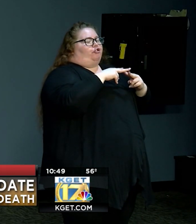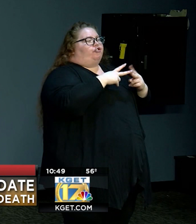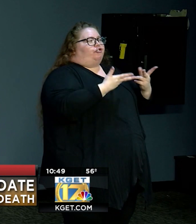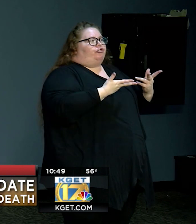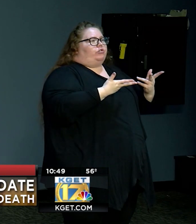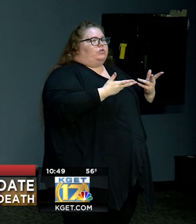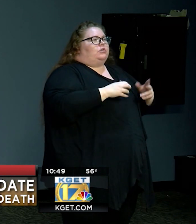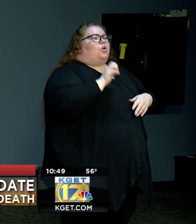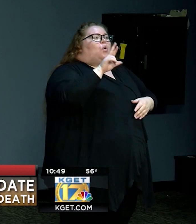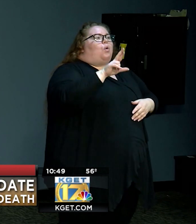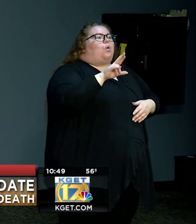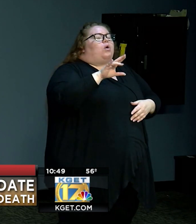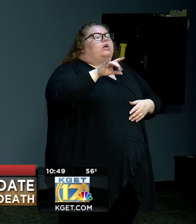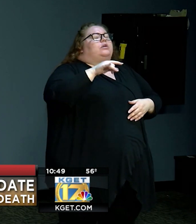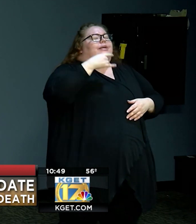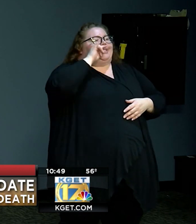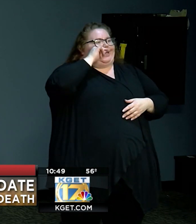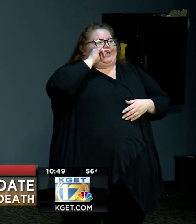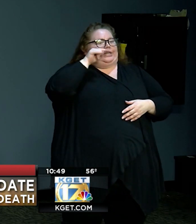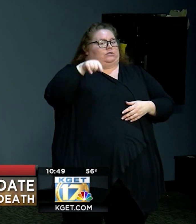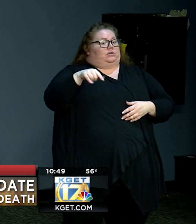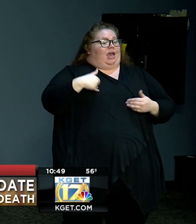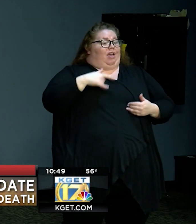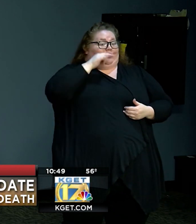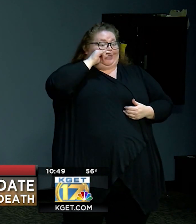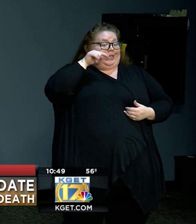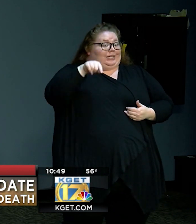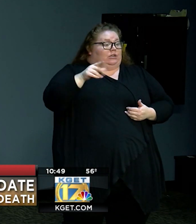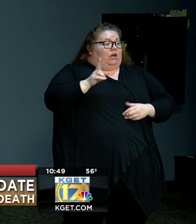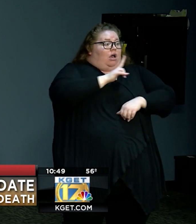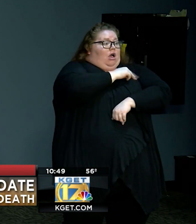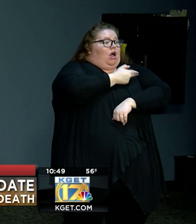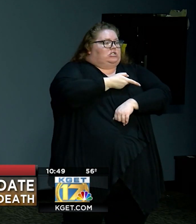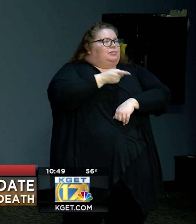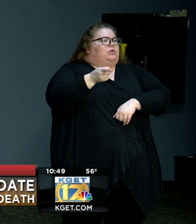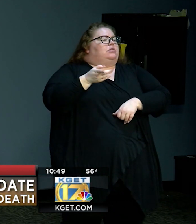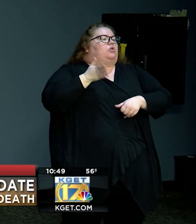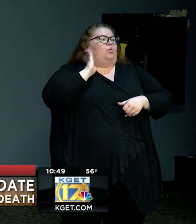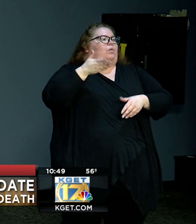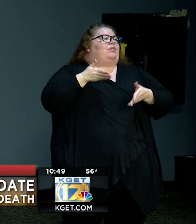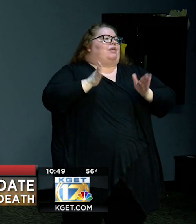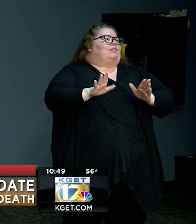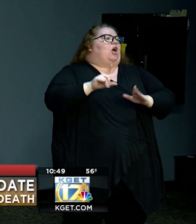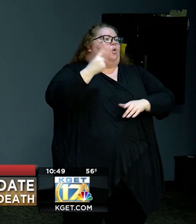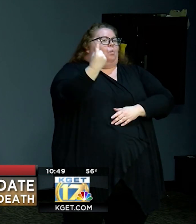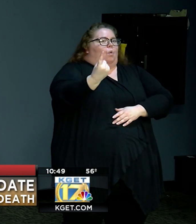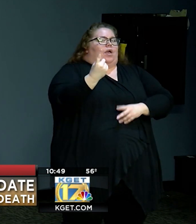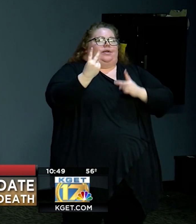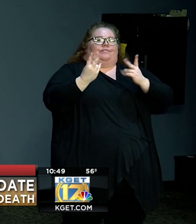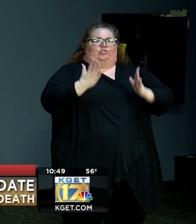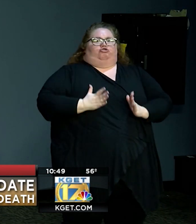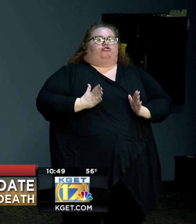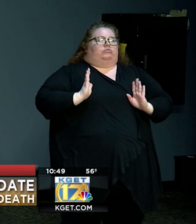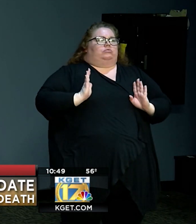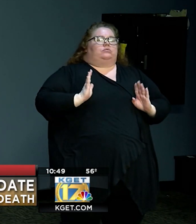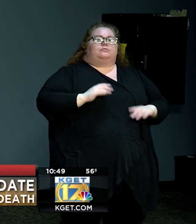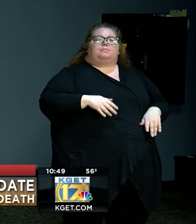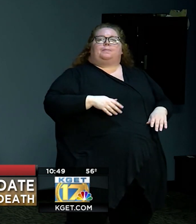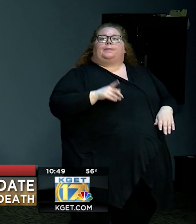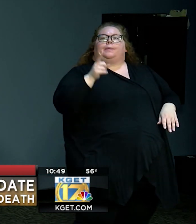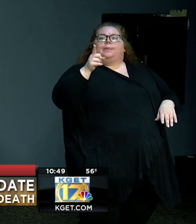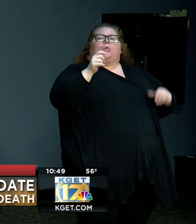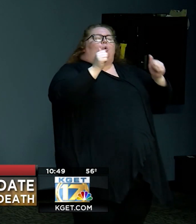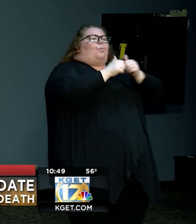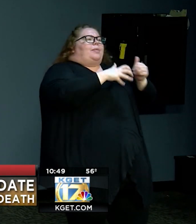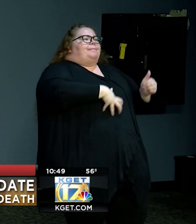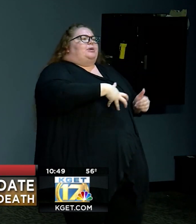pediatrics. Anyone who has a child in the hospital receiving any type of service, we allow a single visitor with them. In terms of that maternal care,